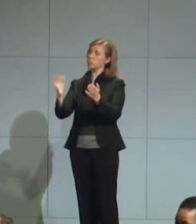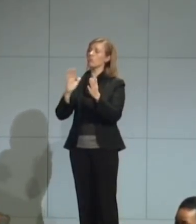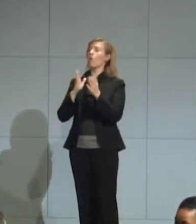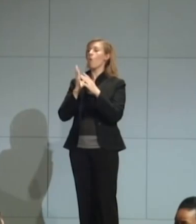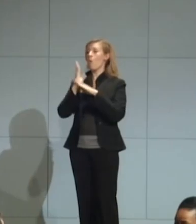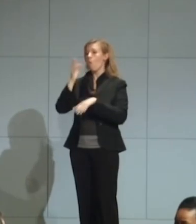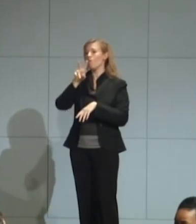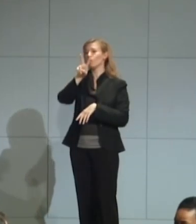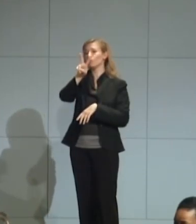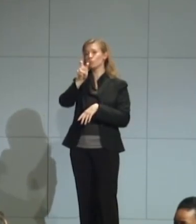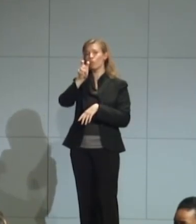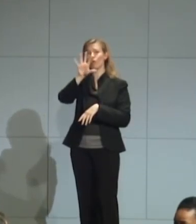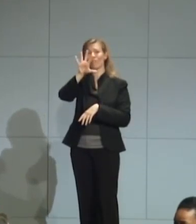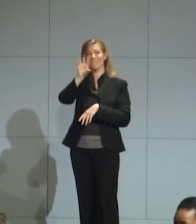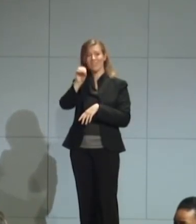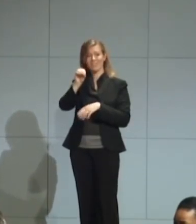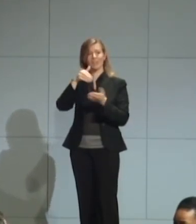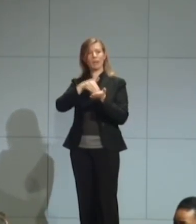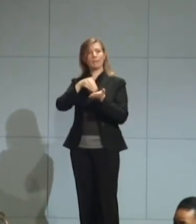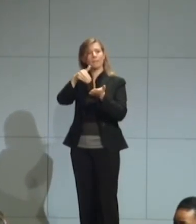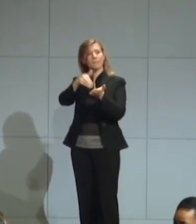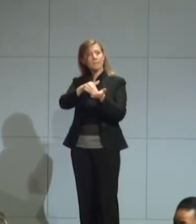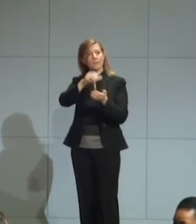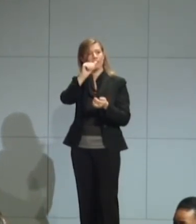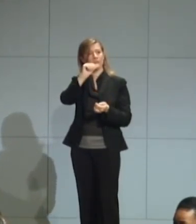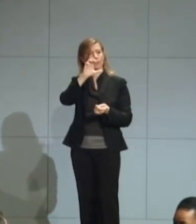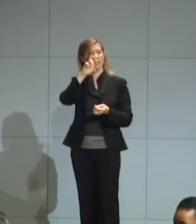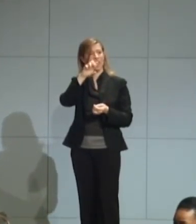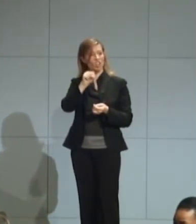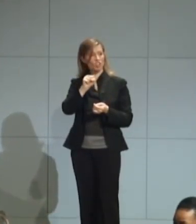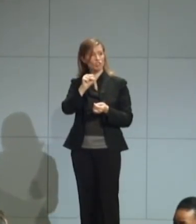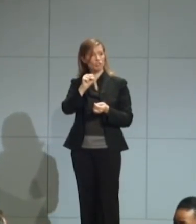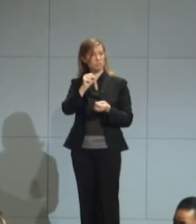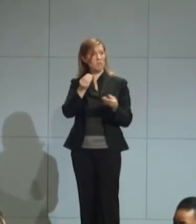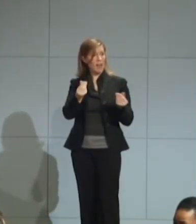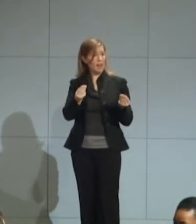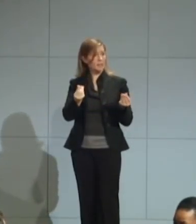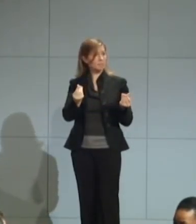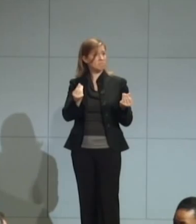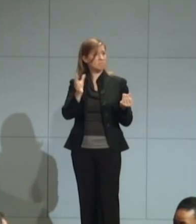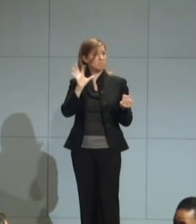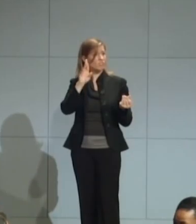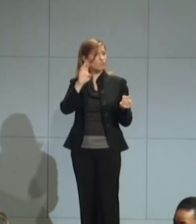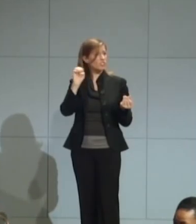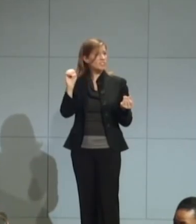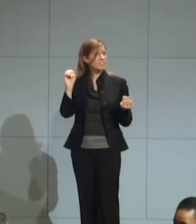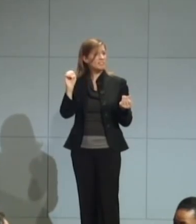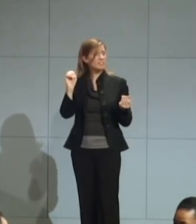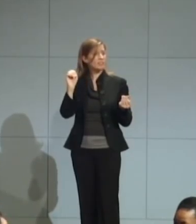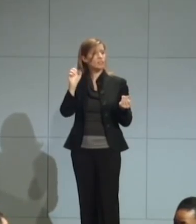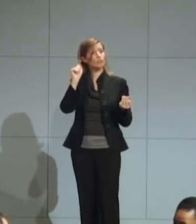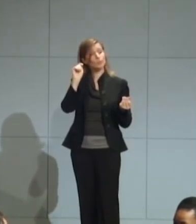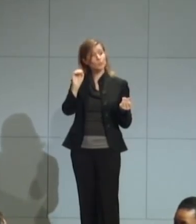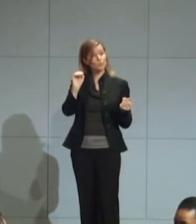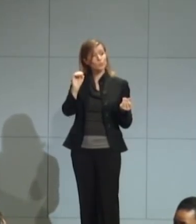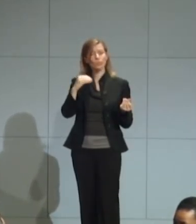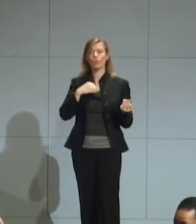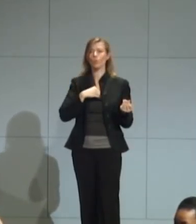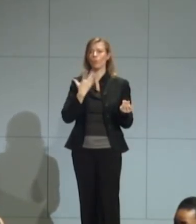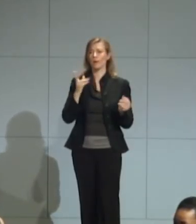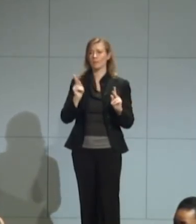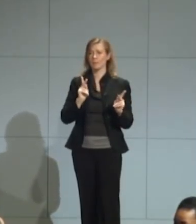being the special favorites of the law. The special favorites of the law, as if somehow black folks